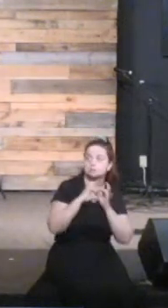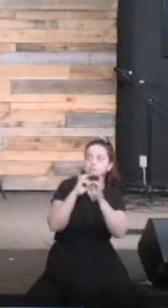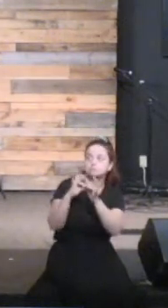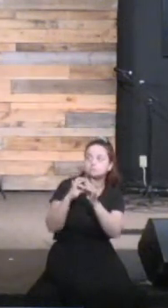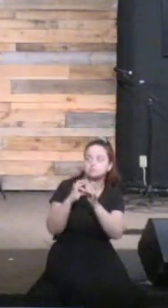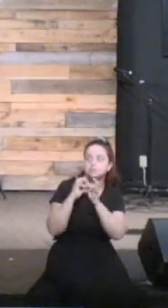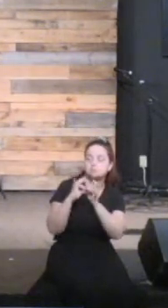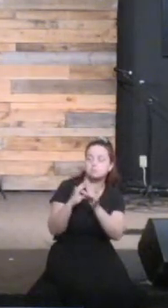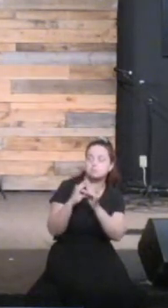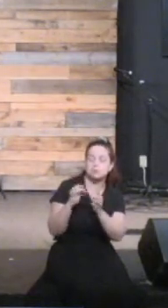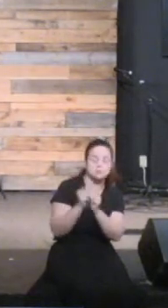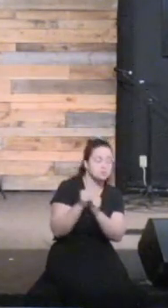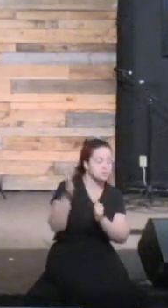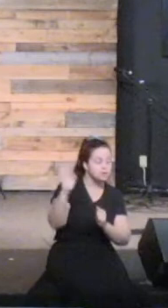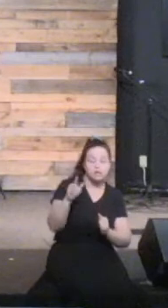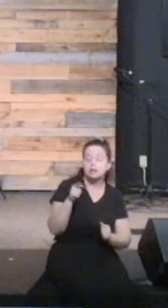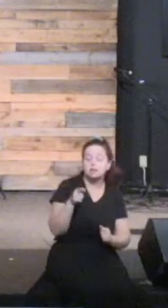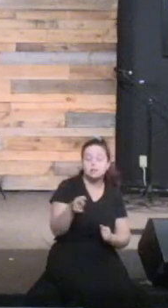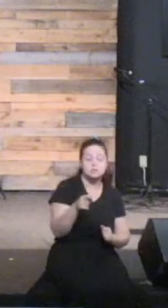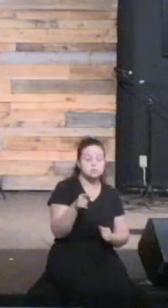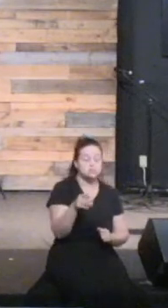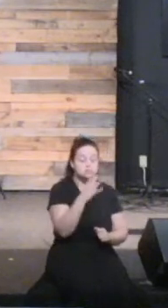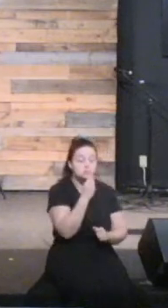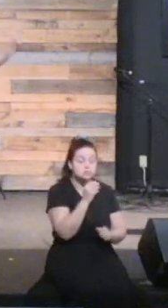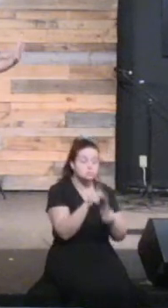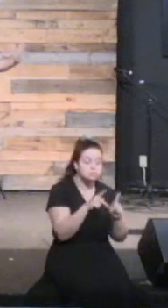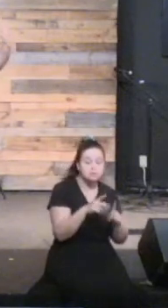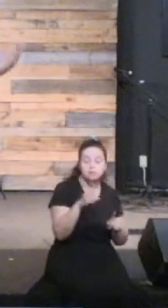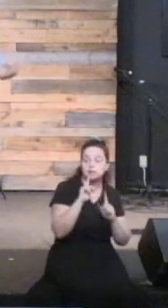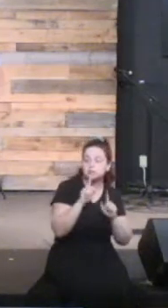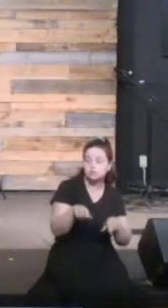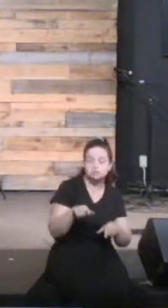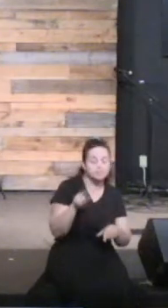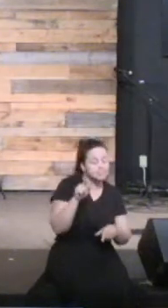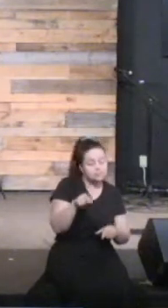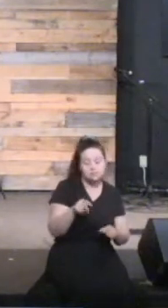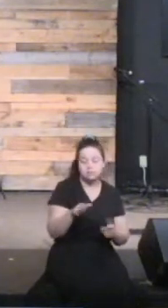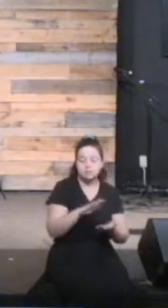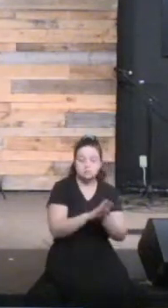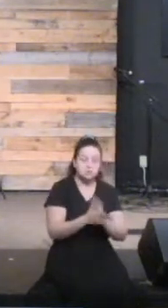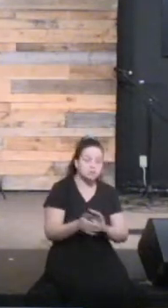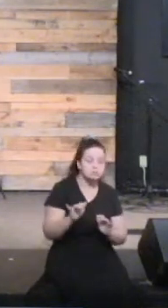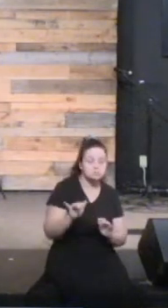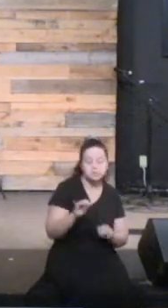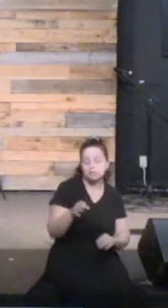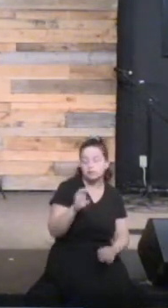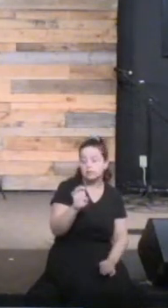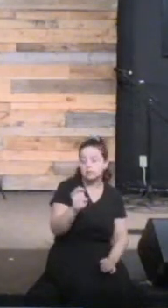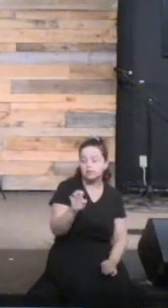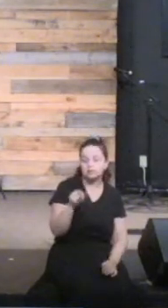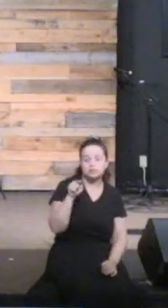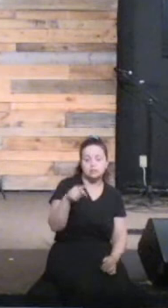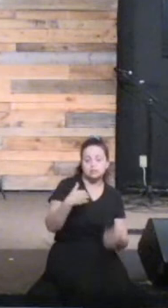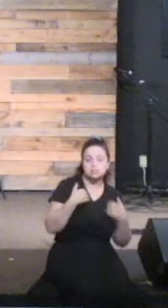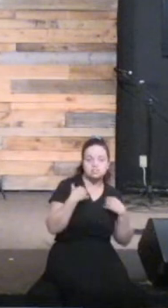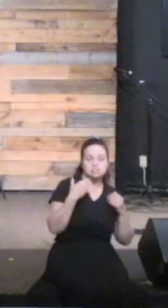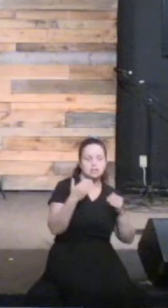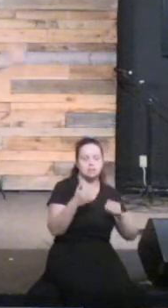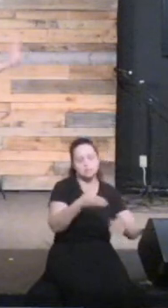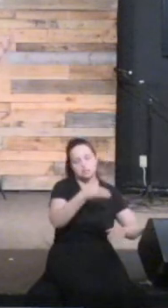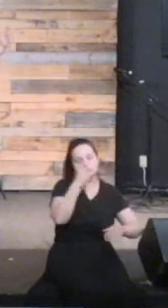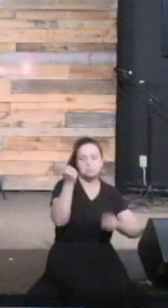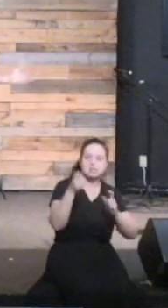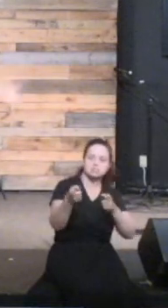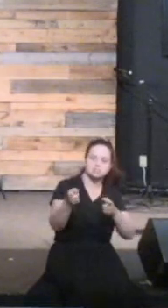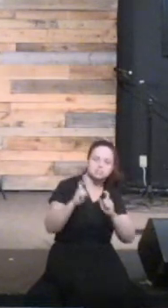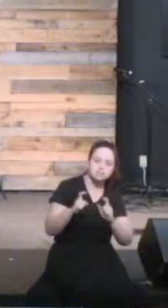he was their answer their answer was we need to be like Enoch because he he got The Ultimate Gift he got